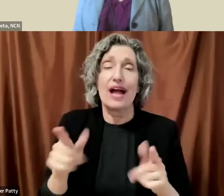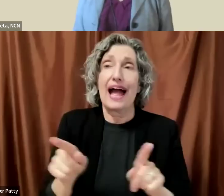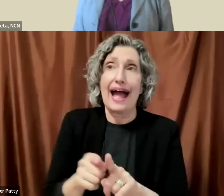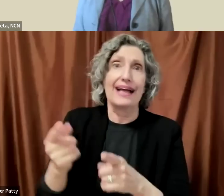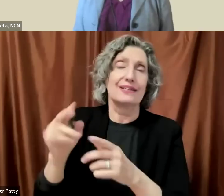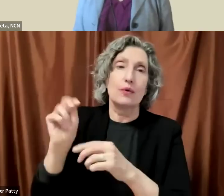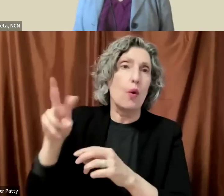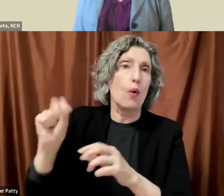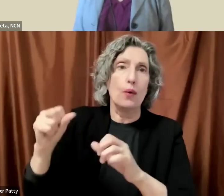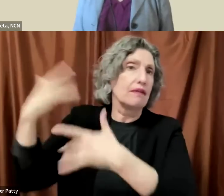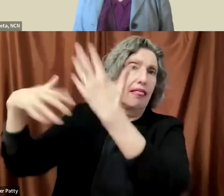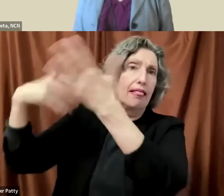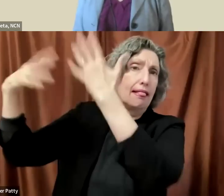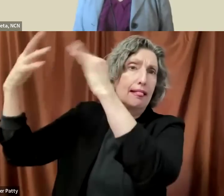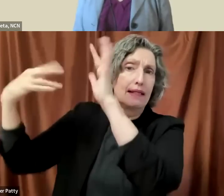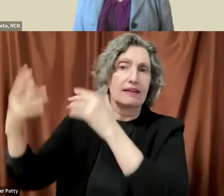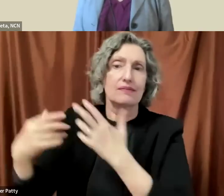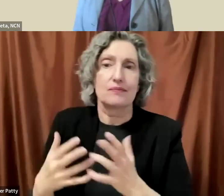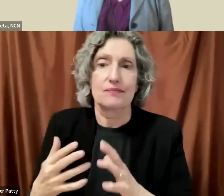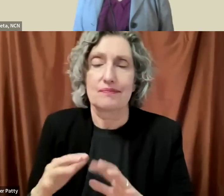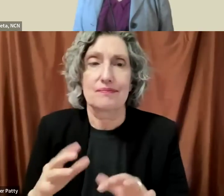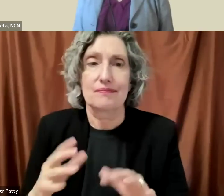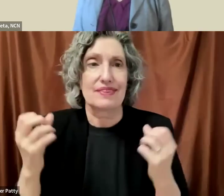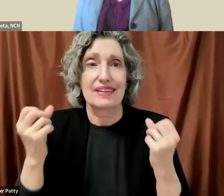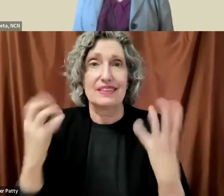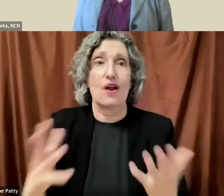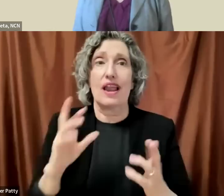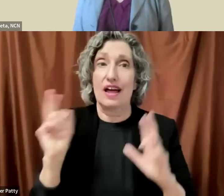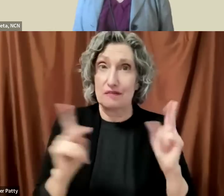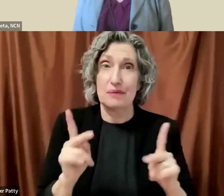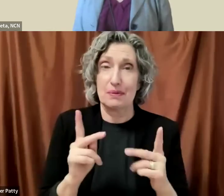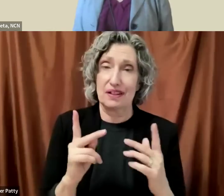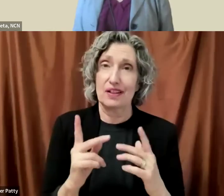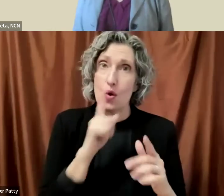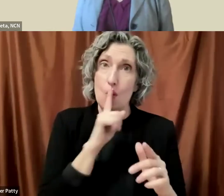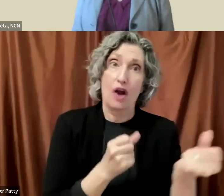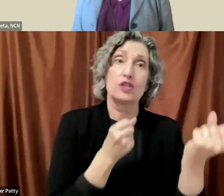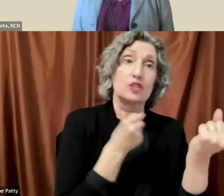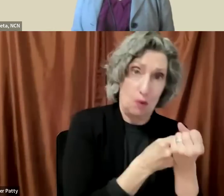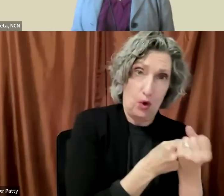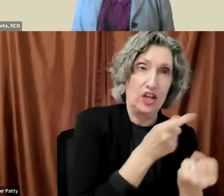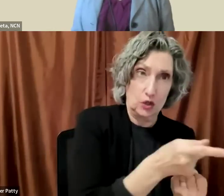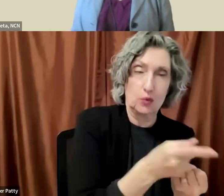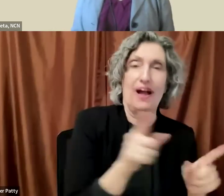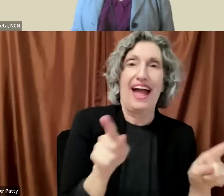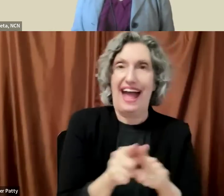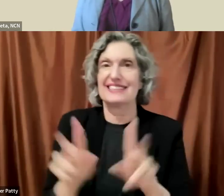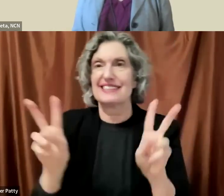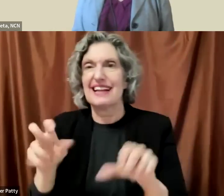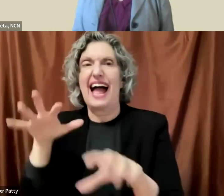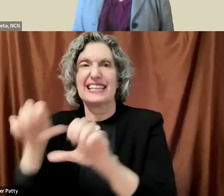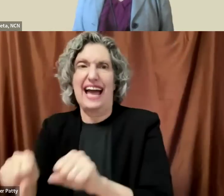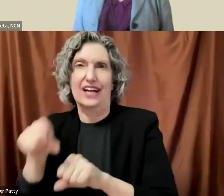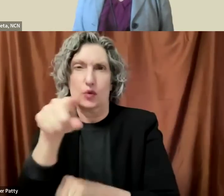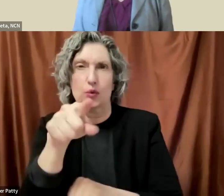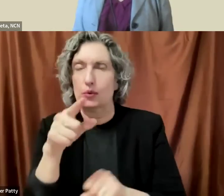is, you know, showing attacks on your mission, that there are just as many people who are supporting you and are grateful for the amazing work that you all are doing